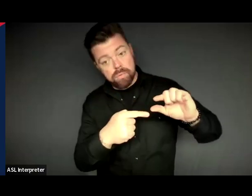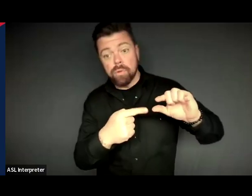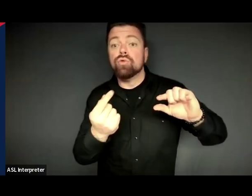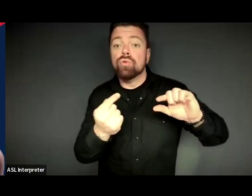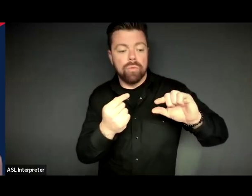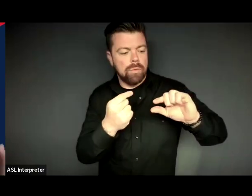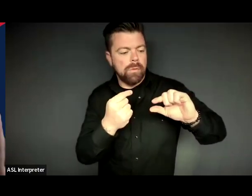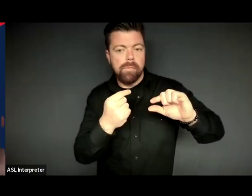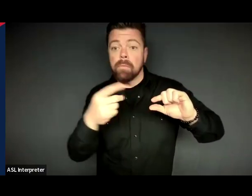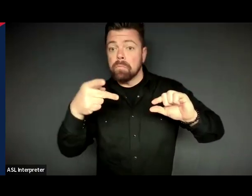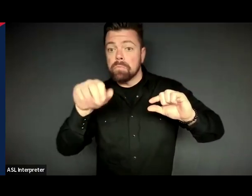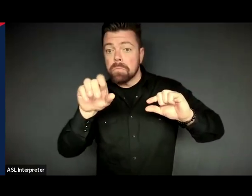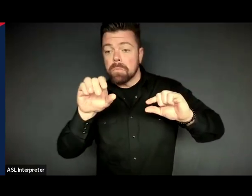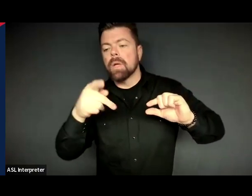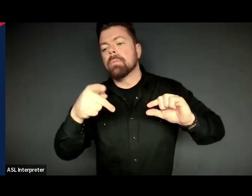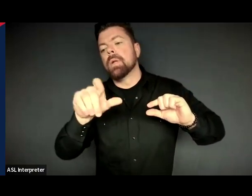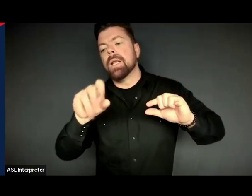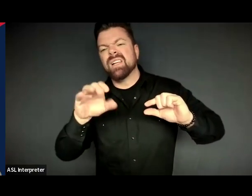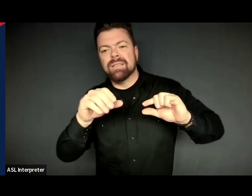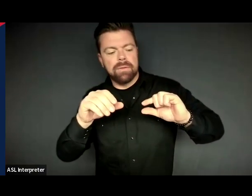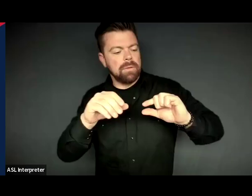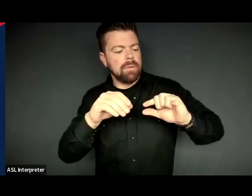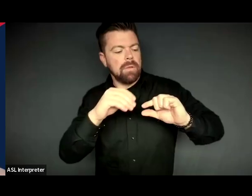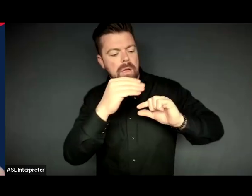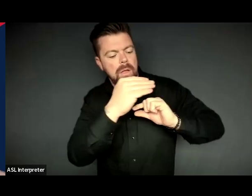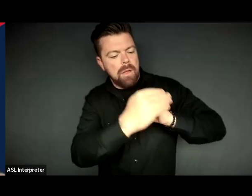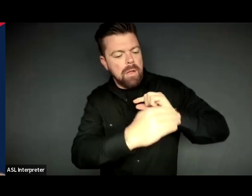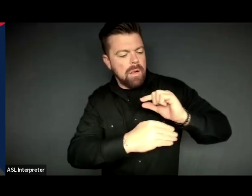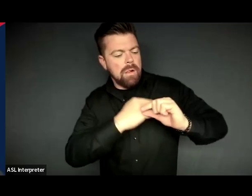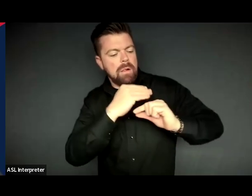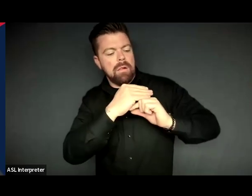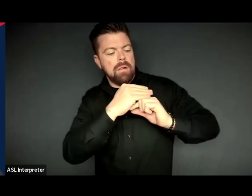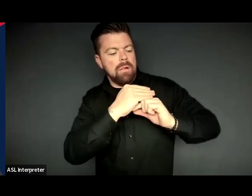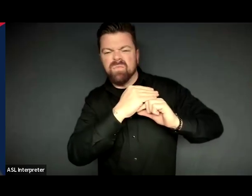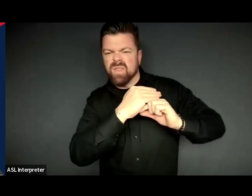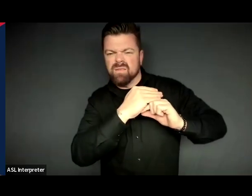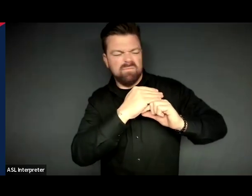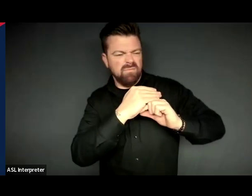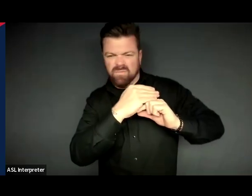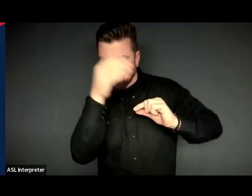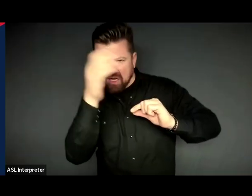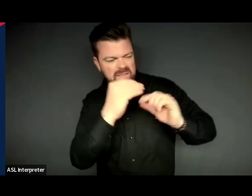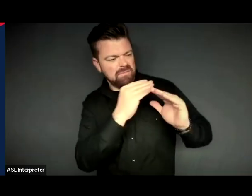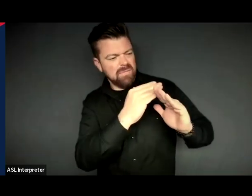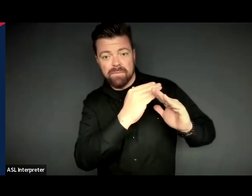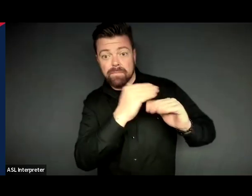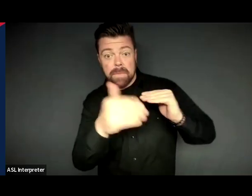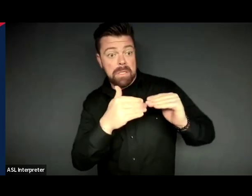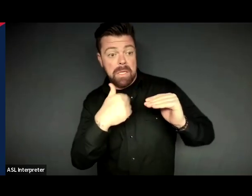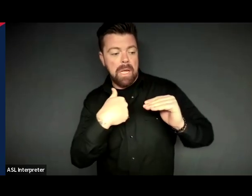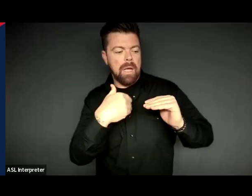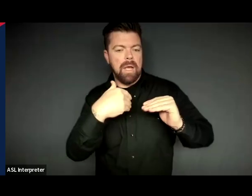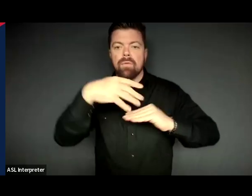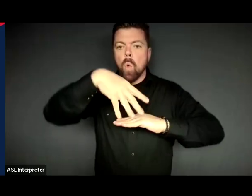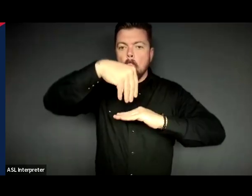plastic on the wound to provide a barrier. And then there's actually a suction device, like a vacuum,